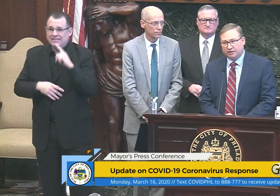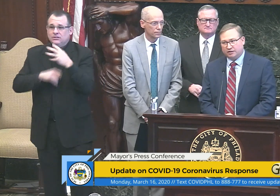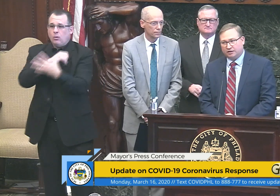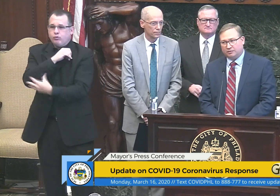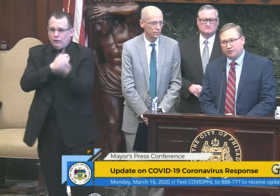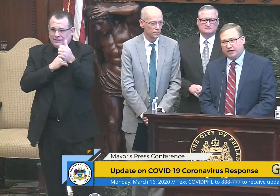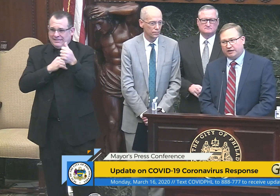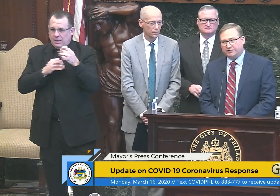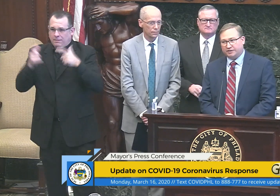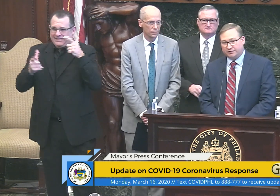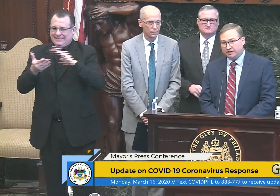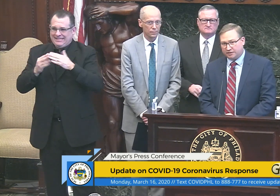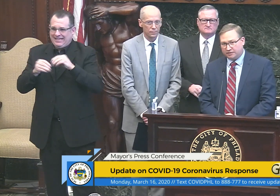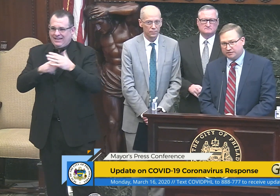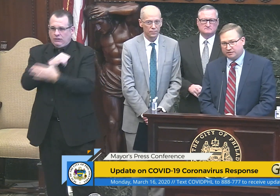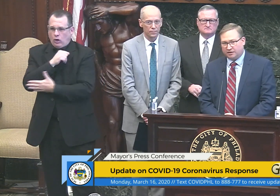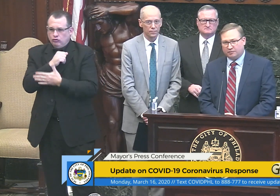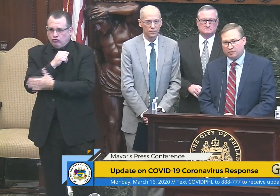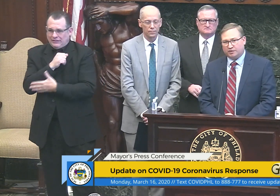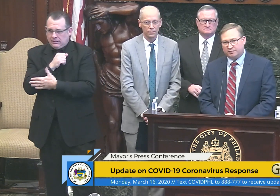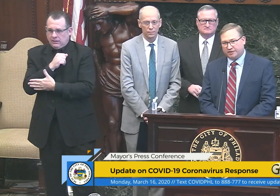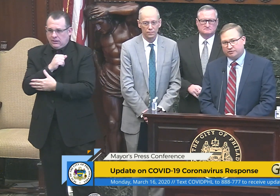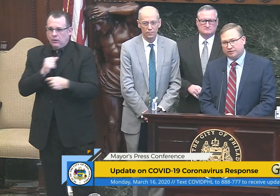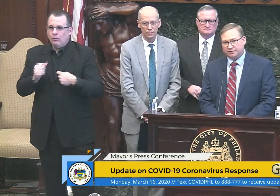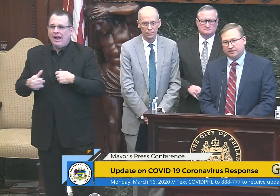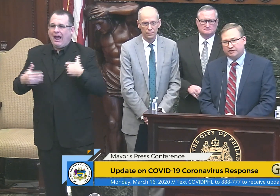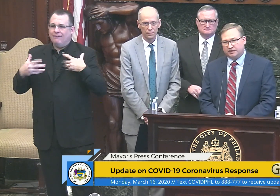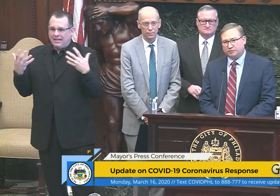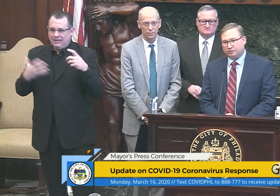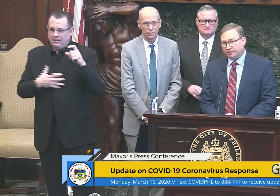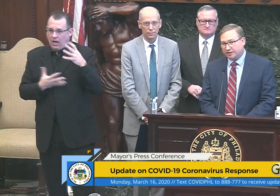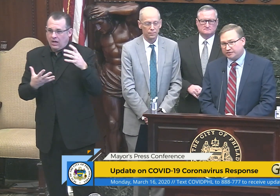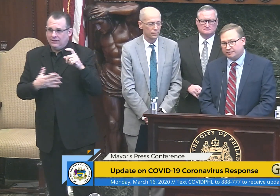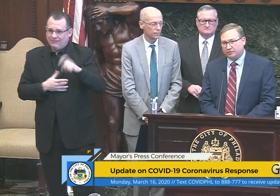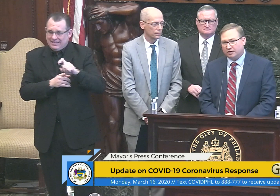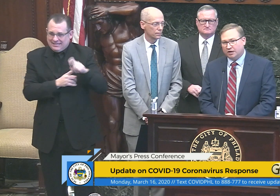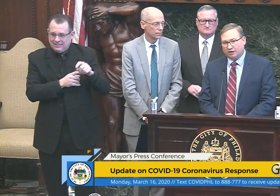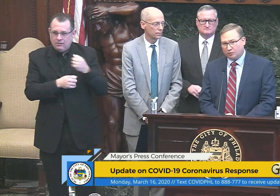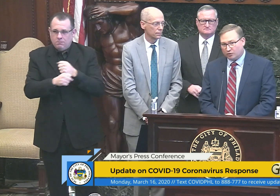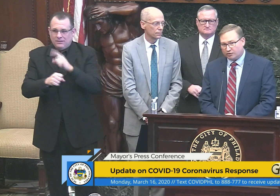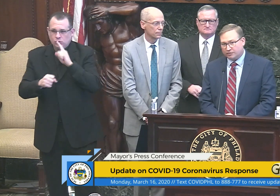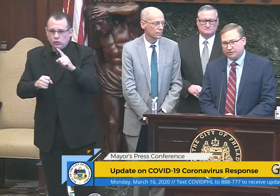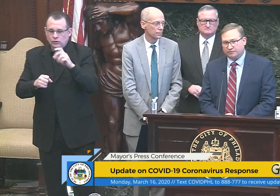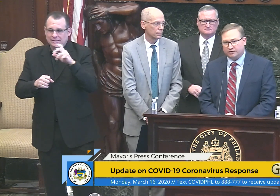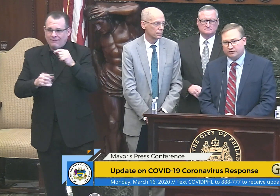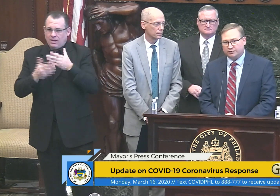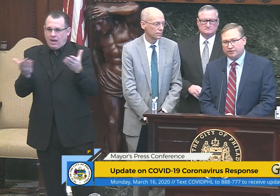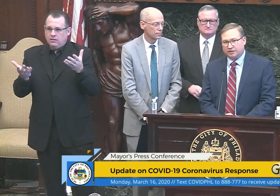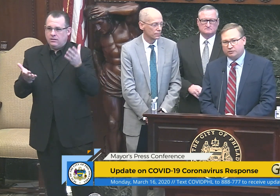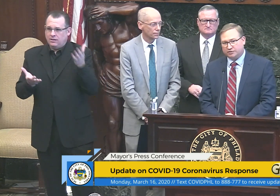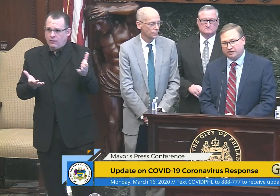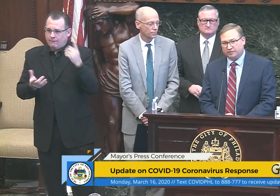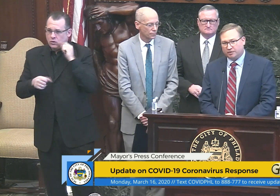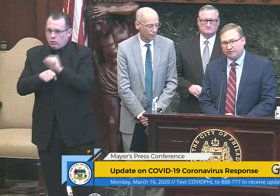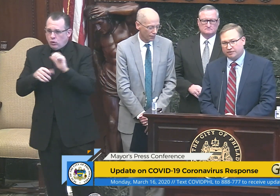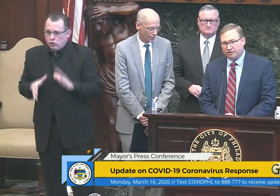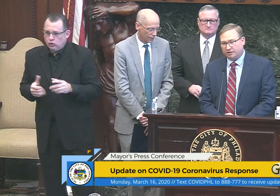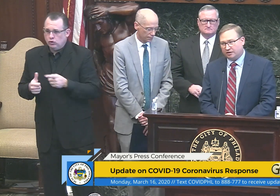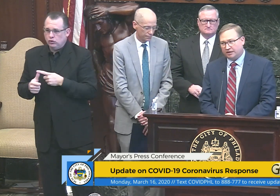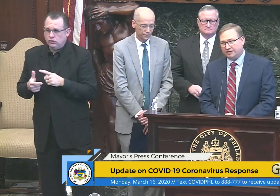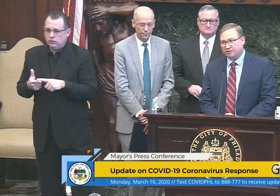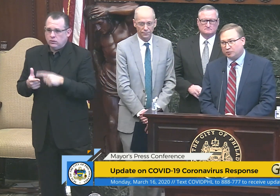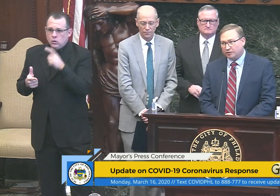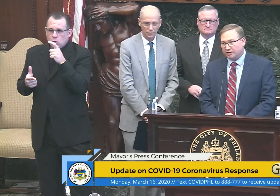country. We have significant needs. We wanted to make sure that safety nets were in place for our workers and for those who are suffering